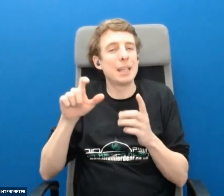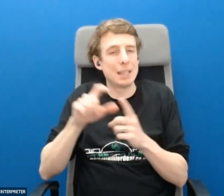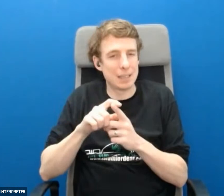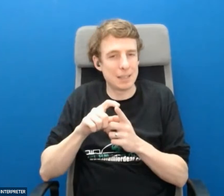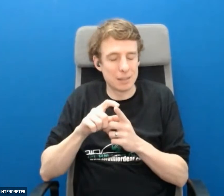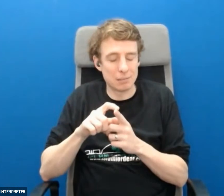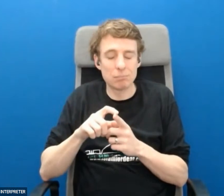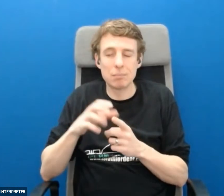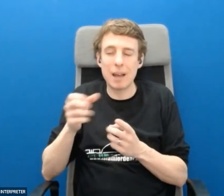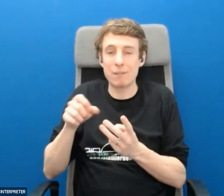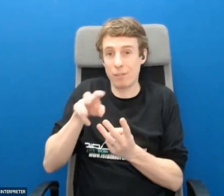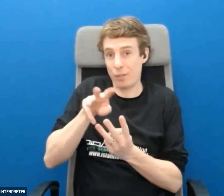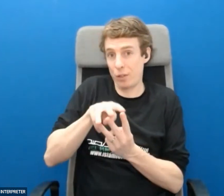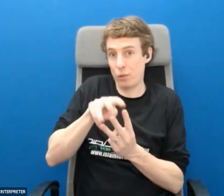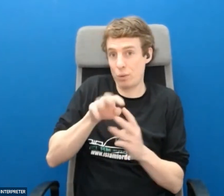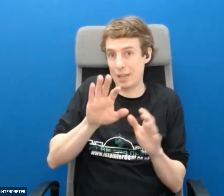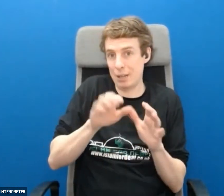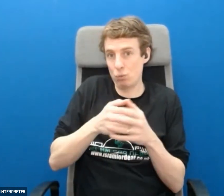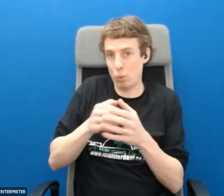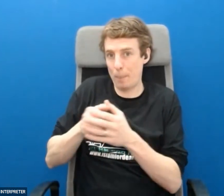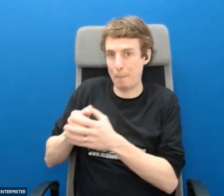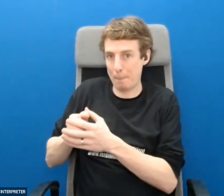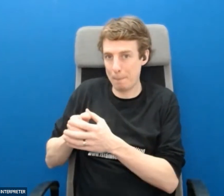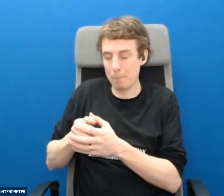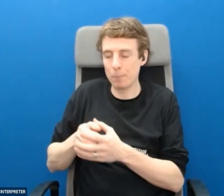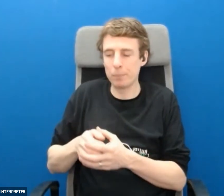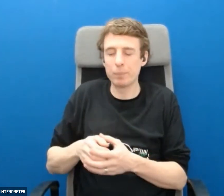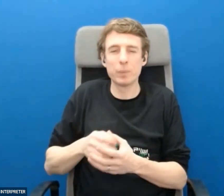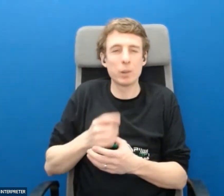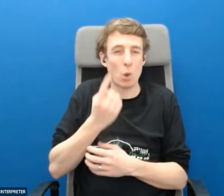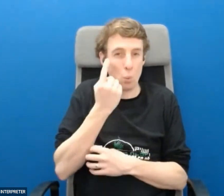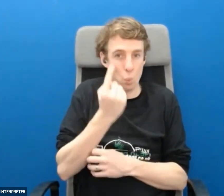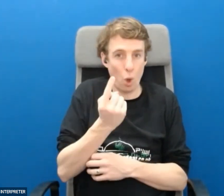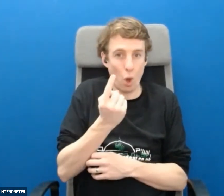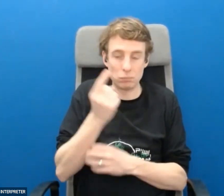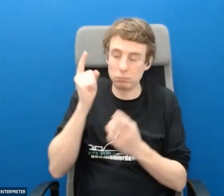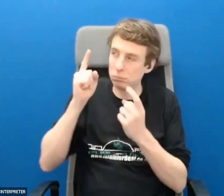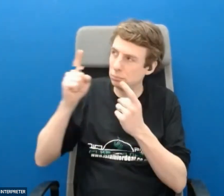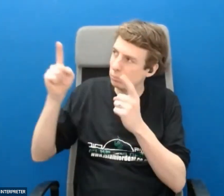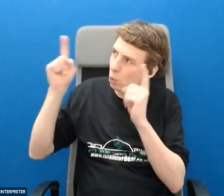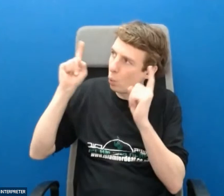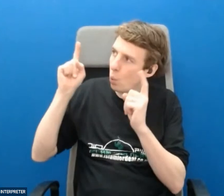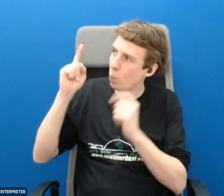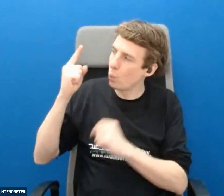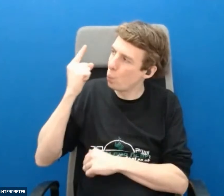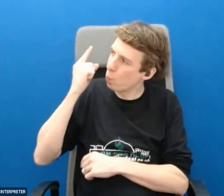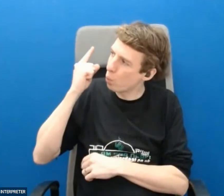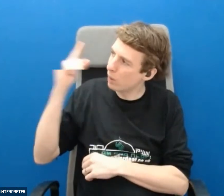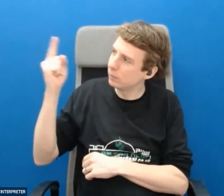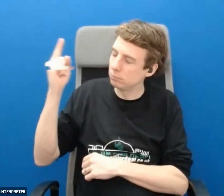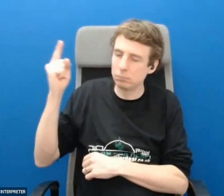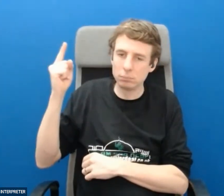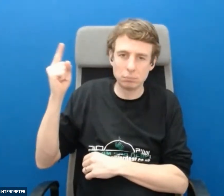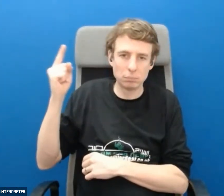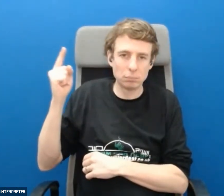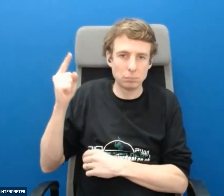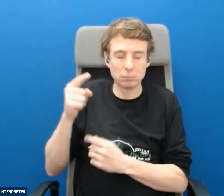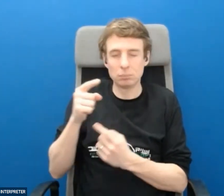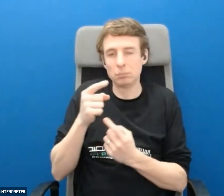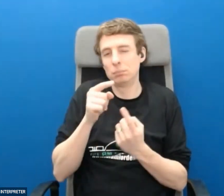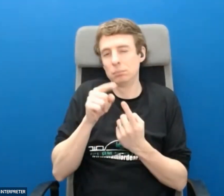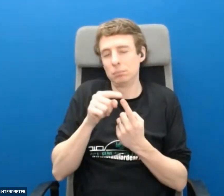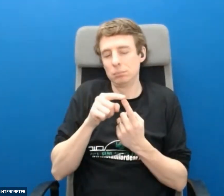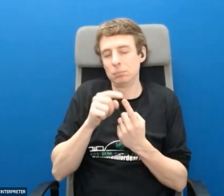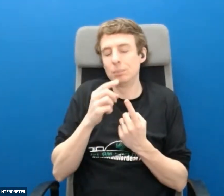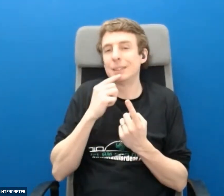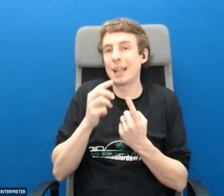and we've said that that consists of three things: to single Allah, the Most High, out in His creation, or